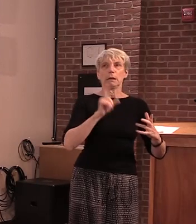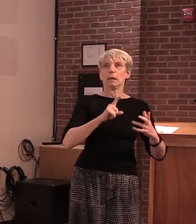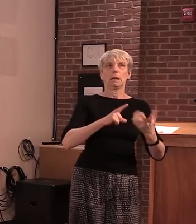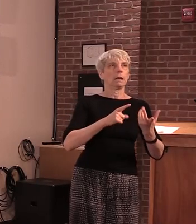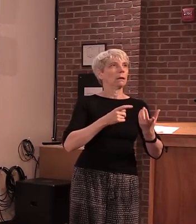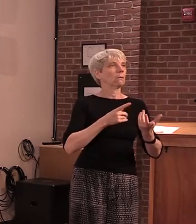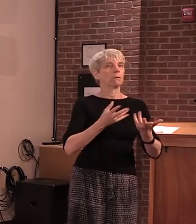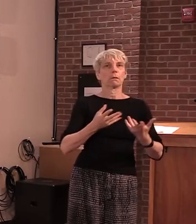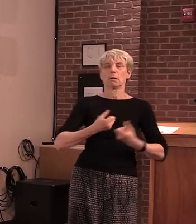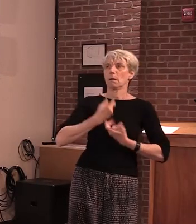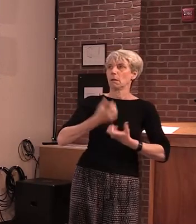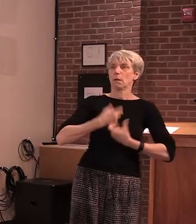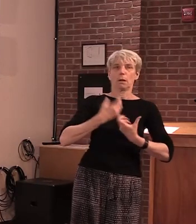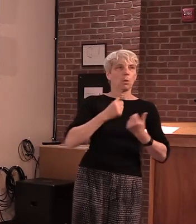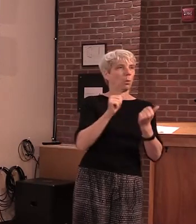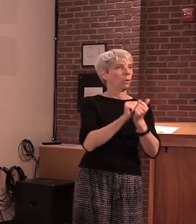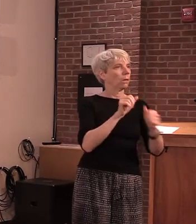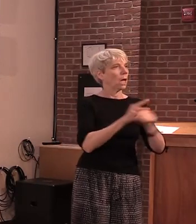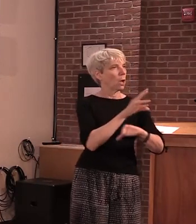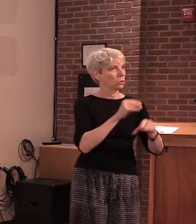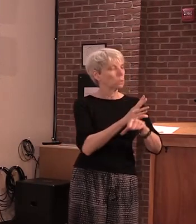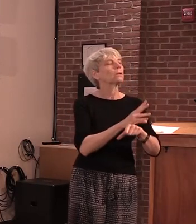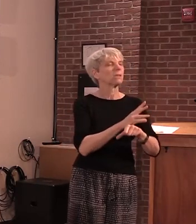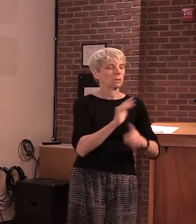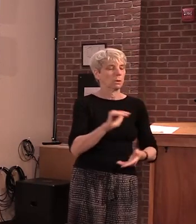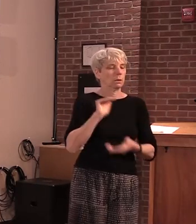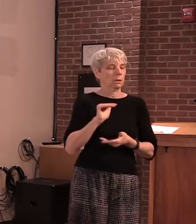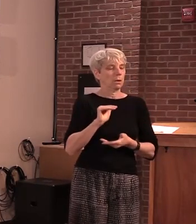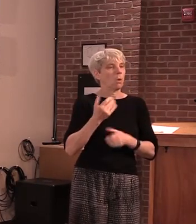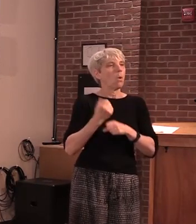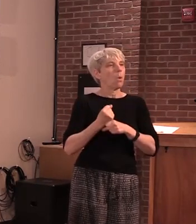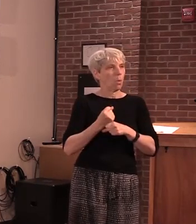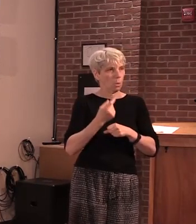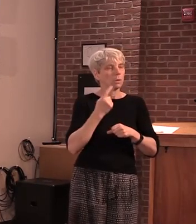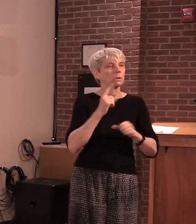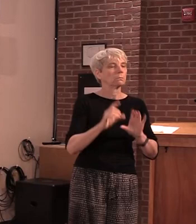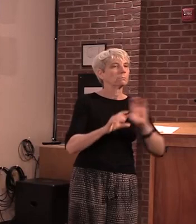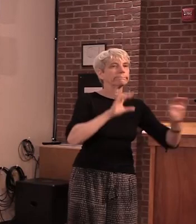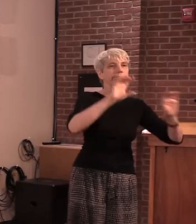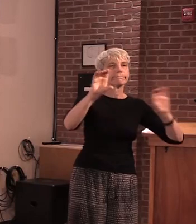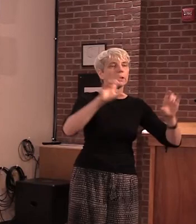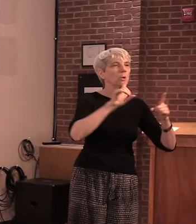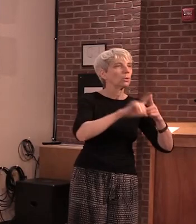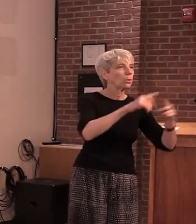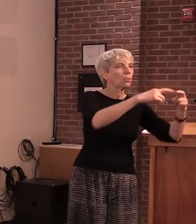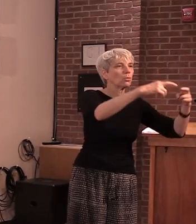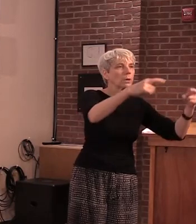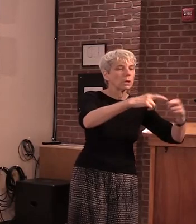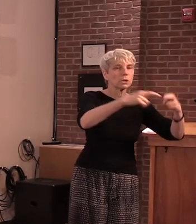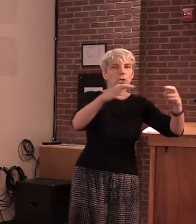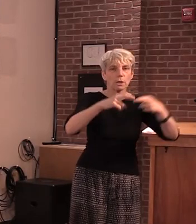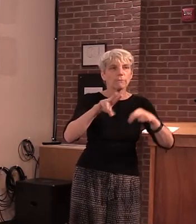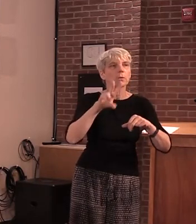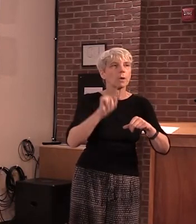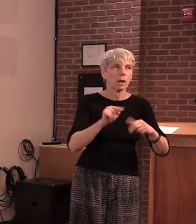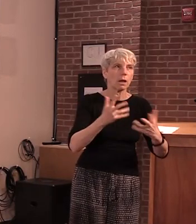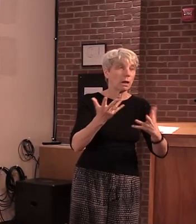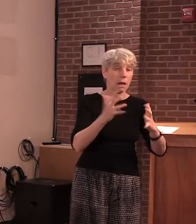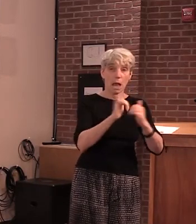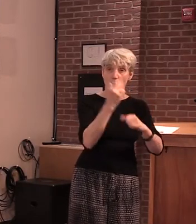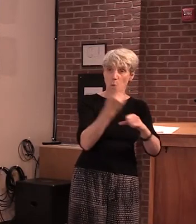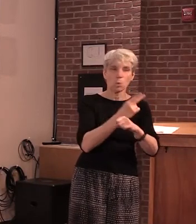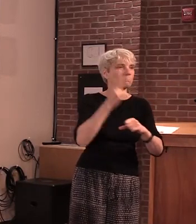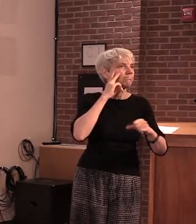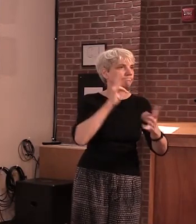to direct that to some regional solutions, because no doubt those solutions are going to have to be developed to adapt to this very unique